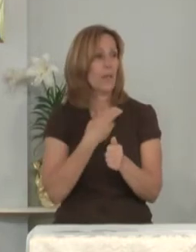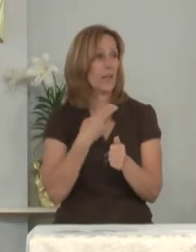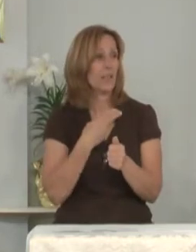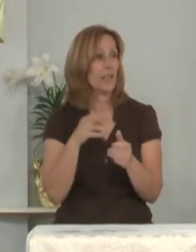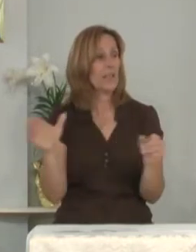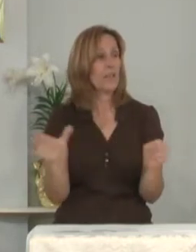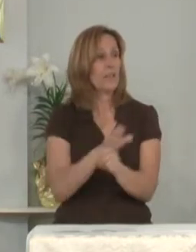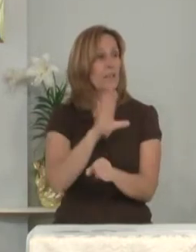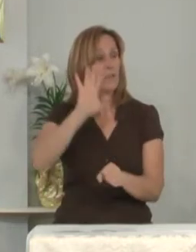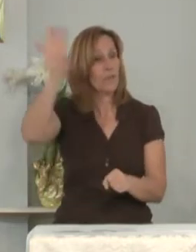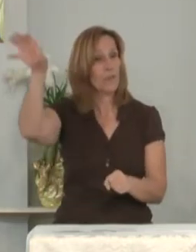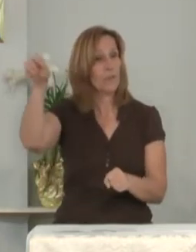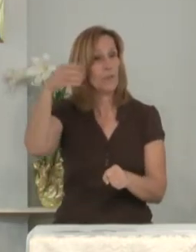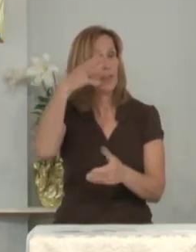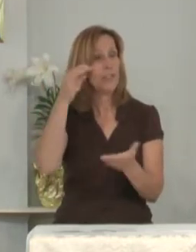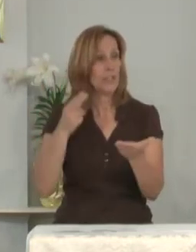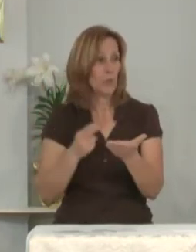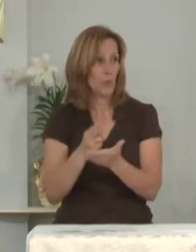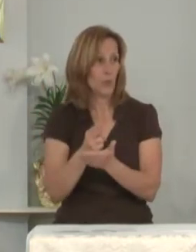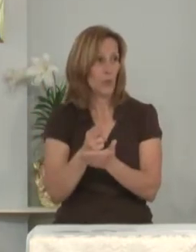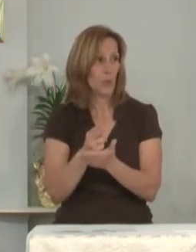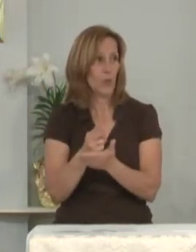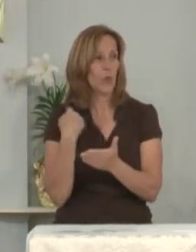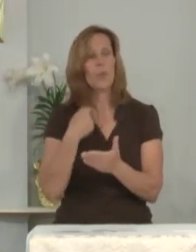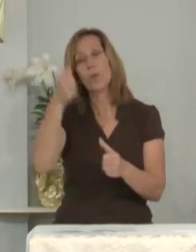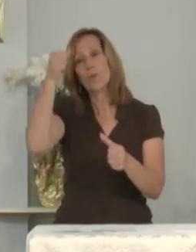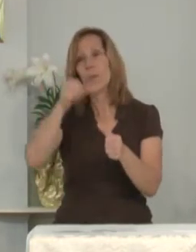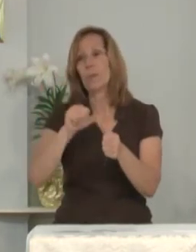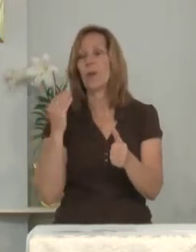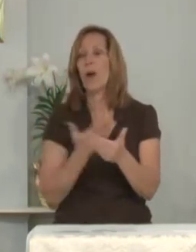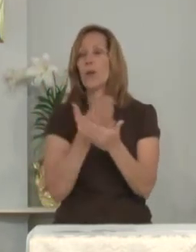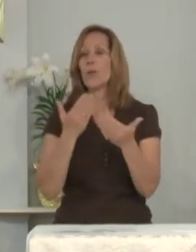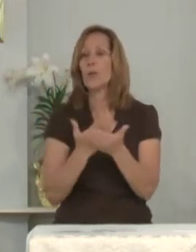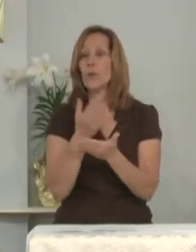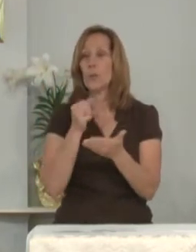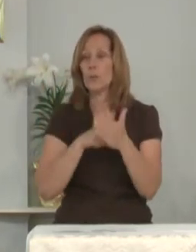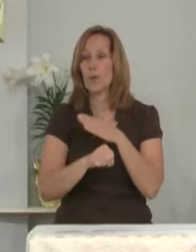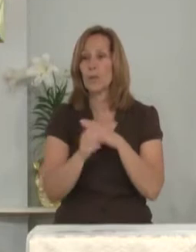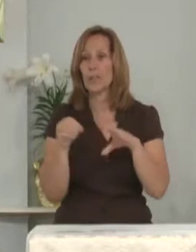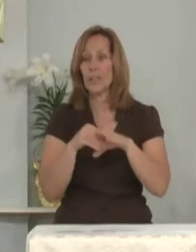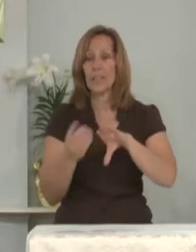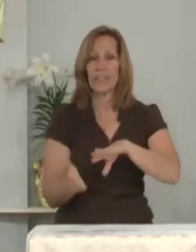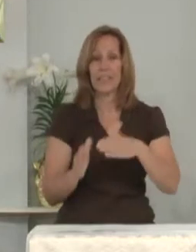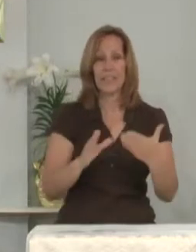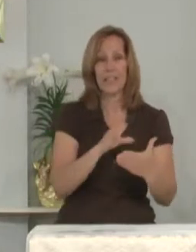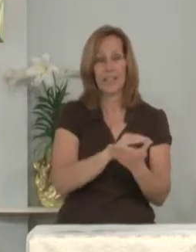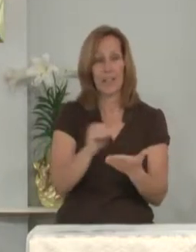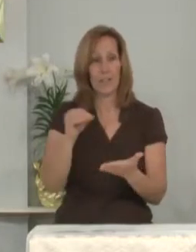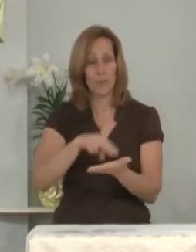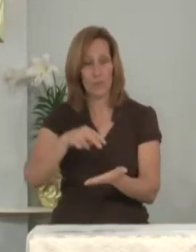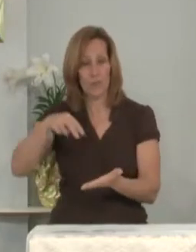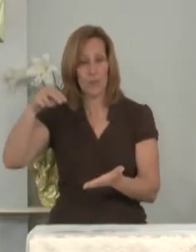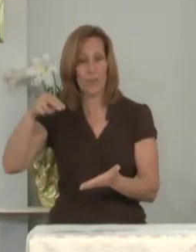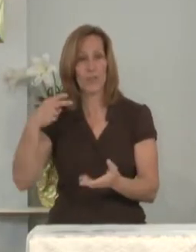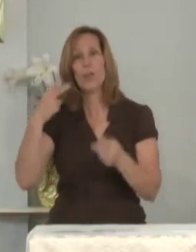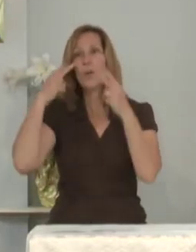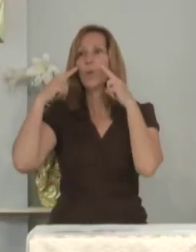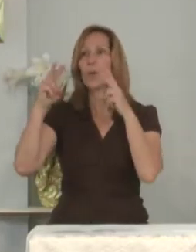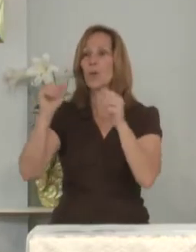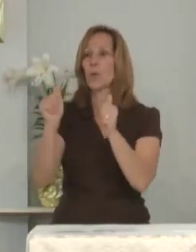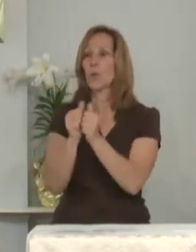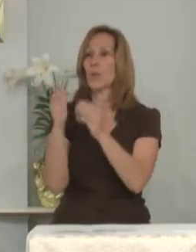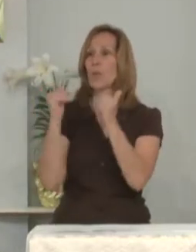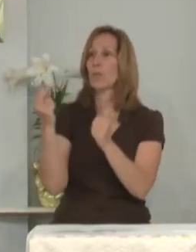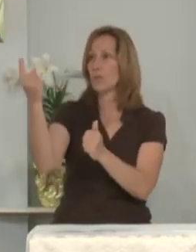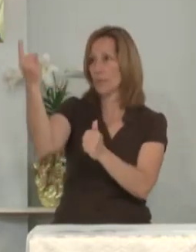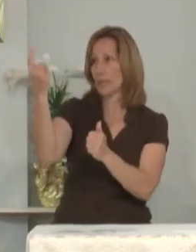full of grace and truth. We remember our new birth in his death and resurrection. We look with hope